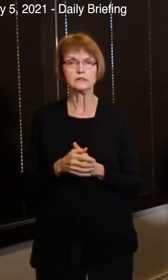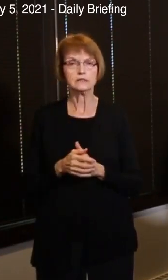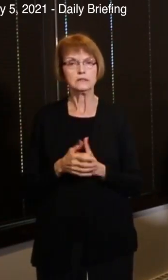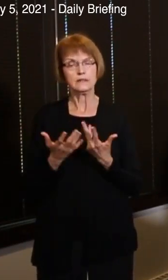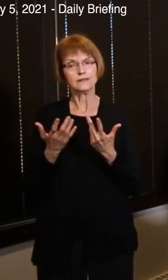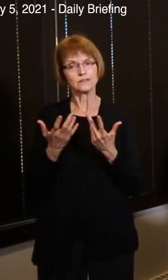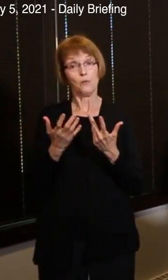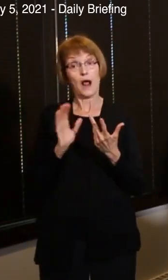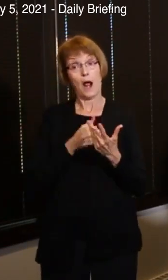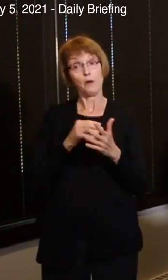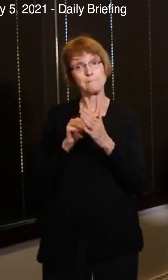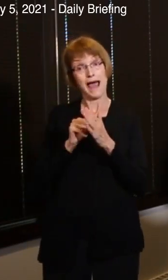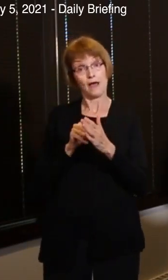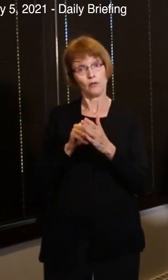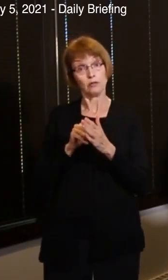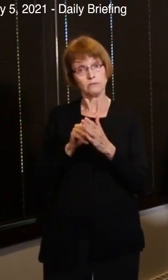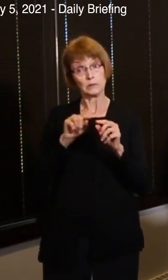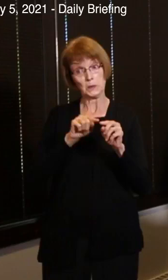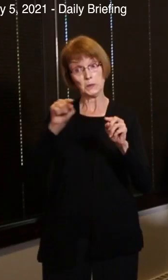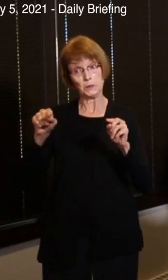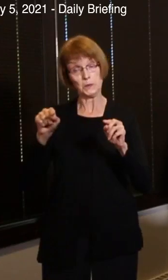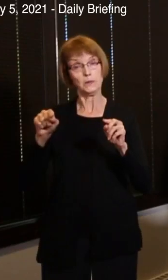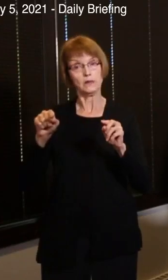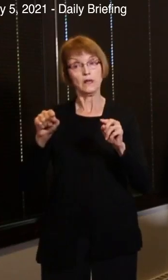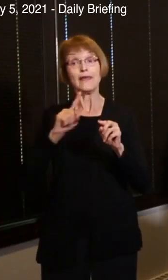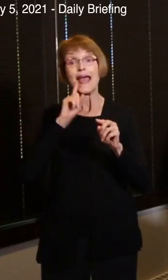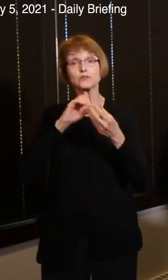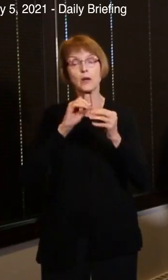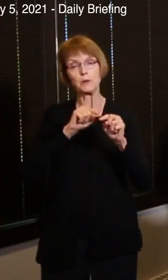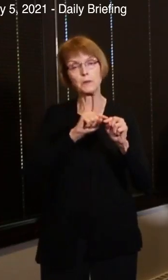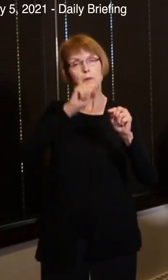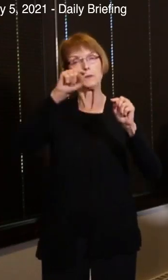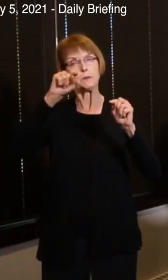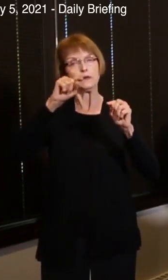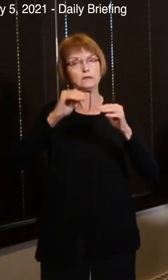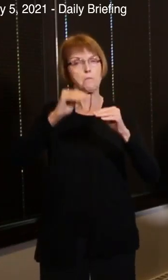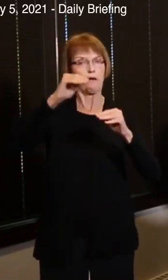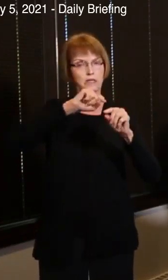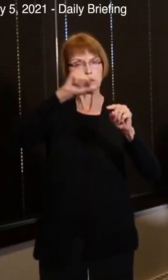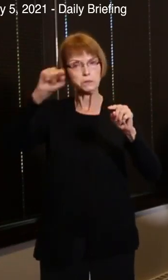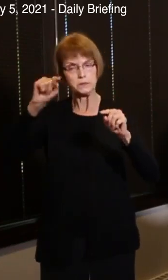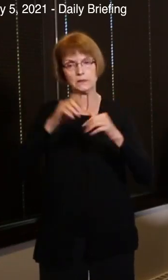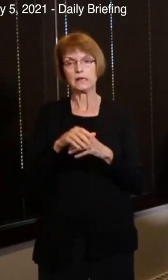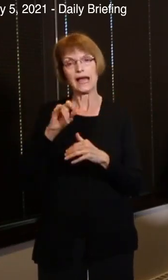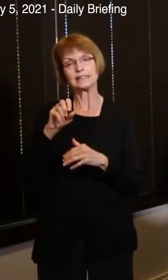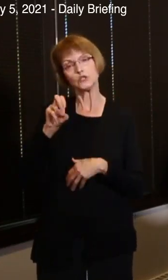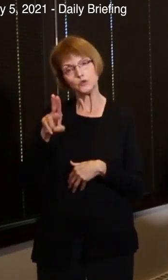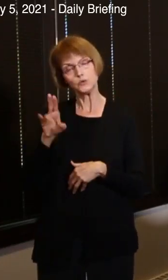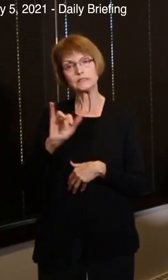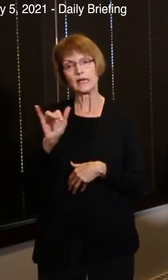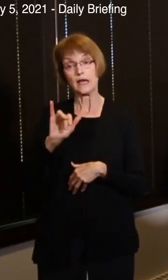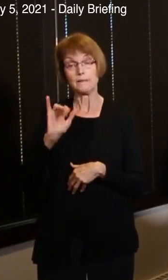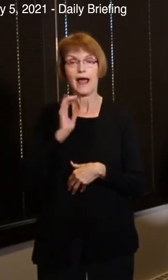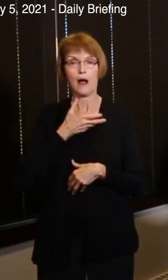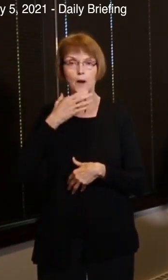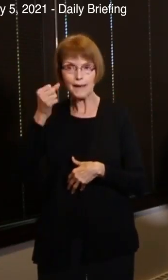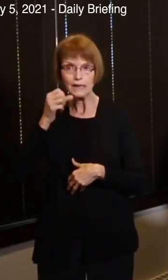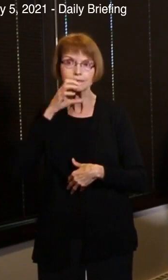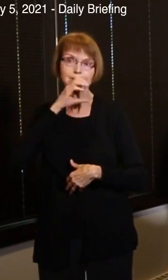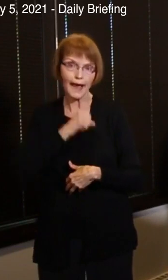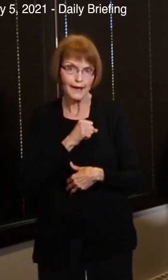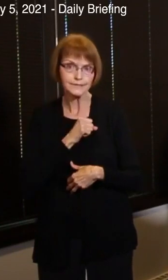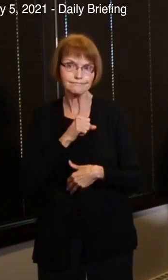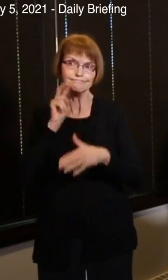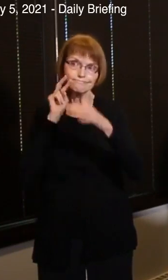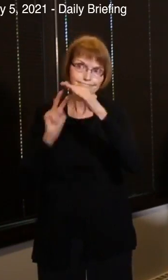our model, so we're going to keep an eye on that. And then our ICU status, again, is trending a little bit above our best guess. I shouldn't say normal. It's